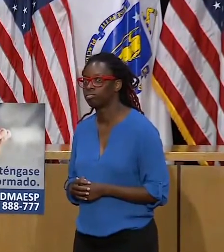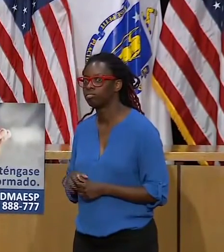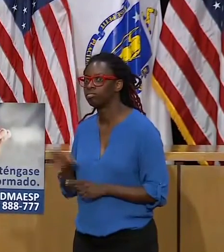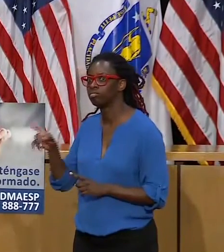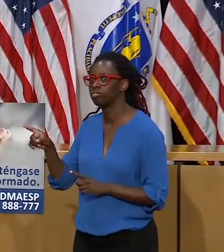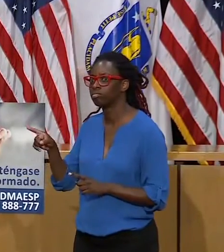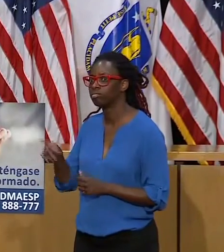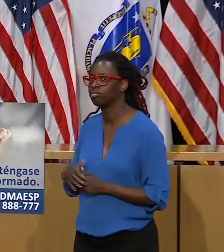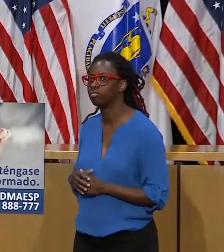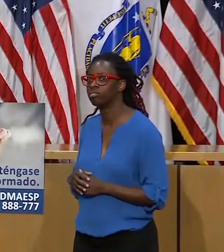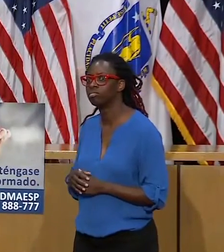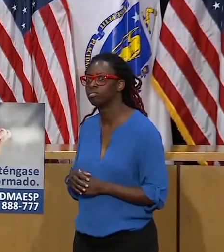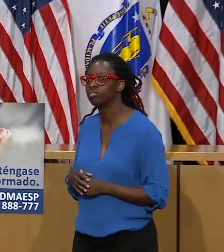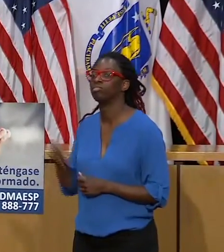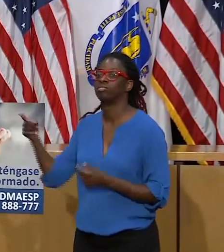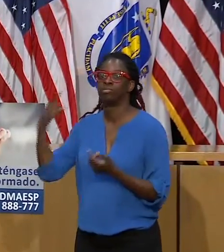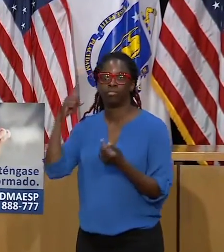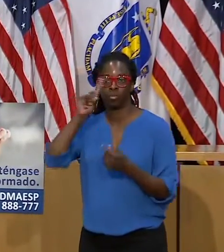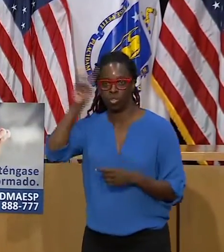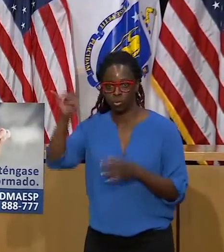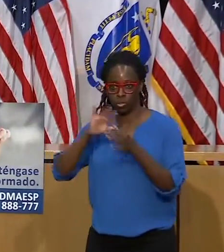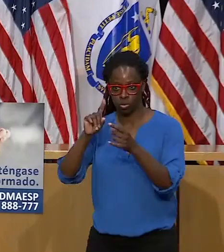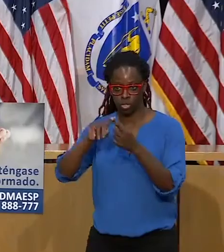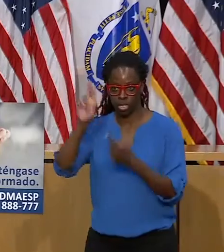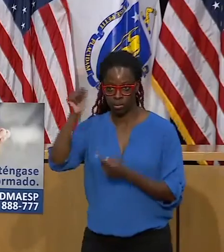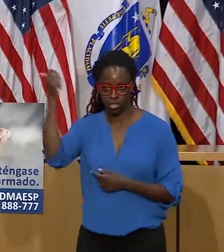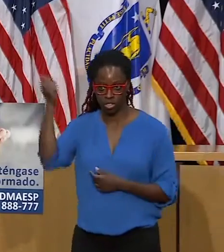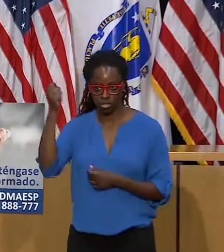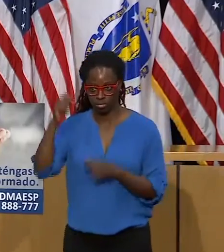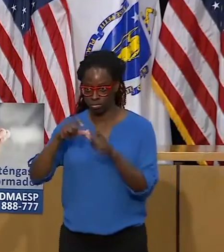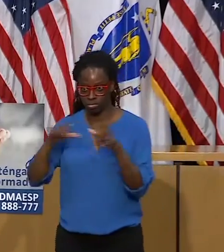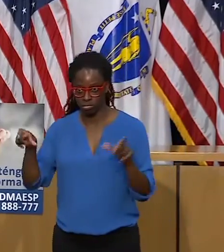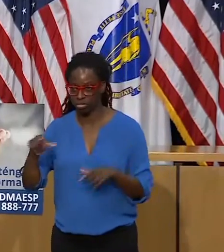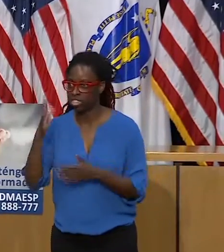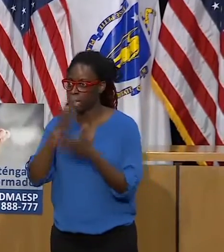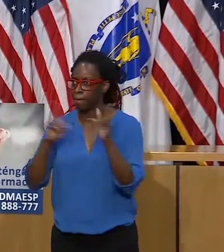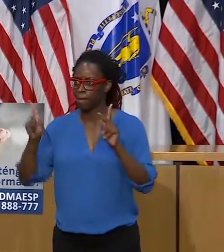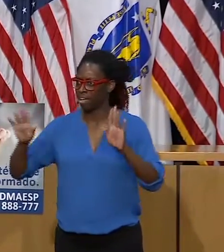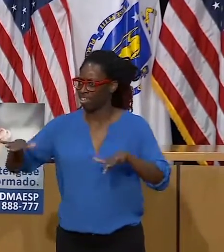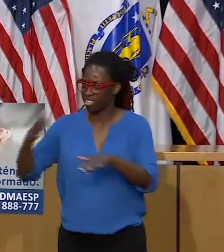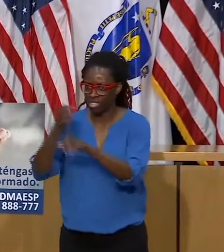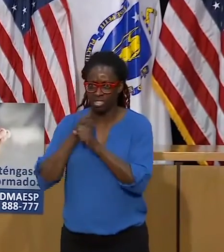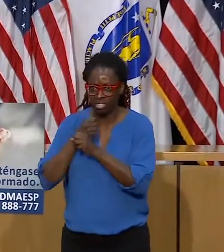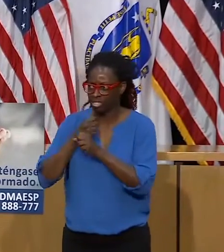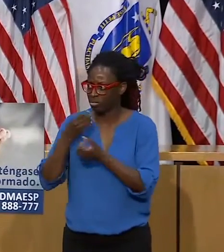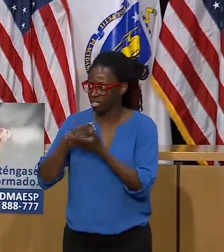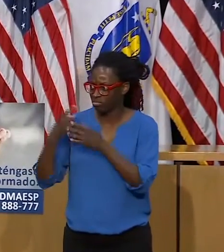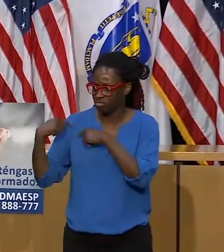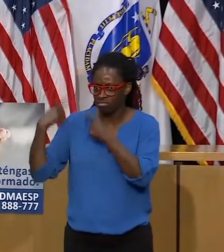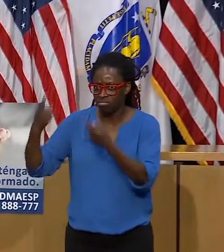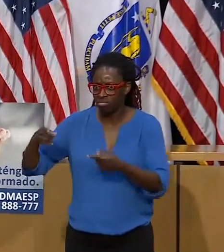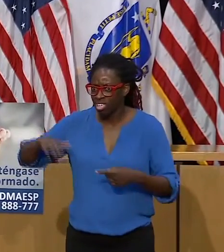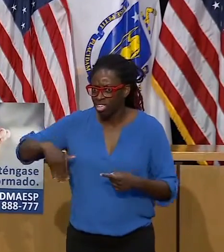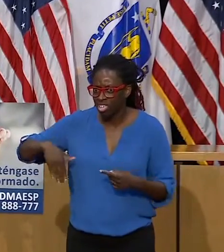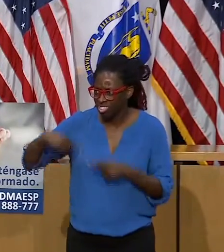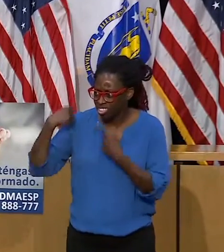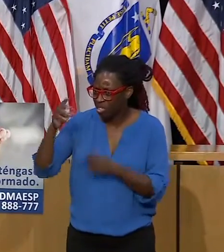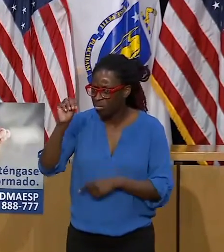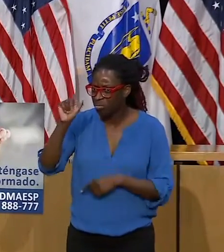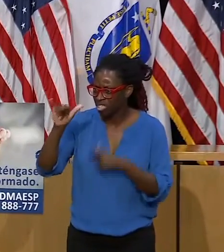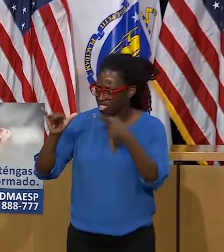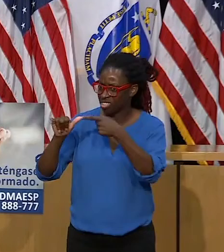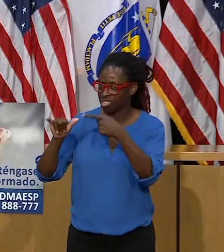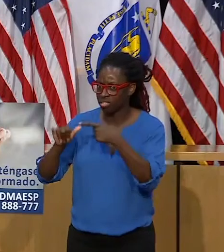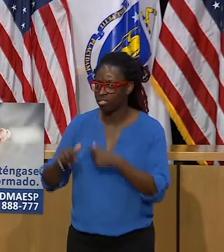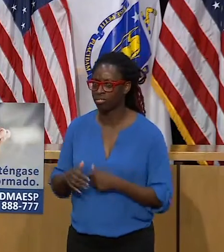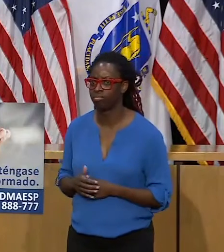many unemployment claims have been frozen out, and also how many fraud reports have been filed? You're talking about